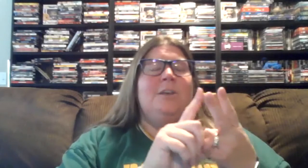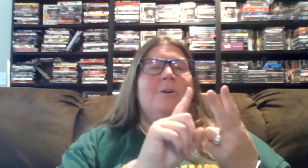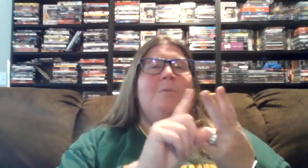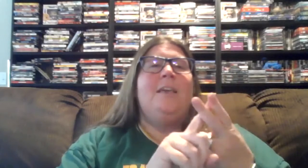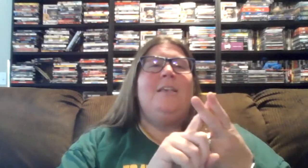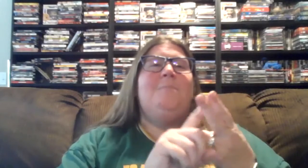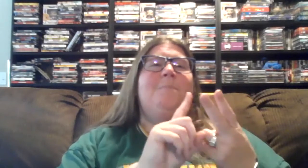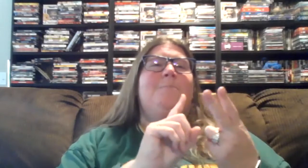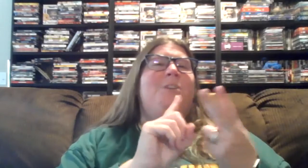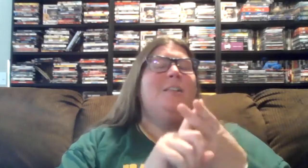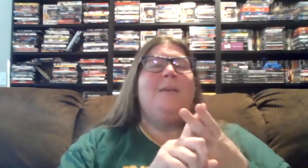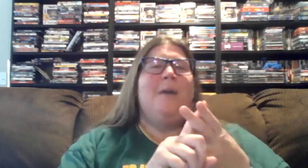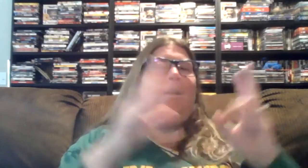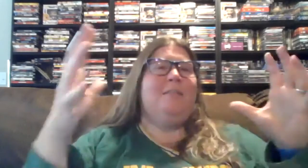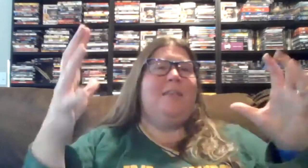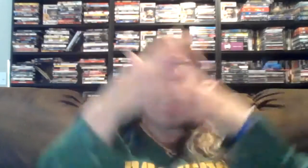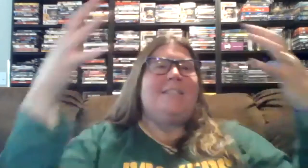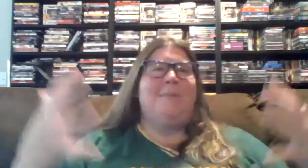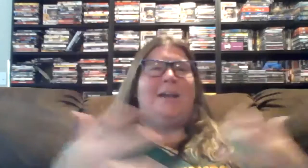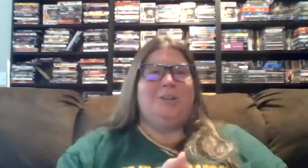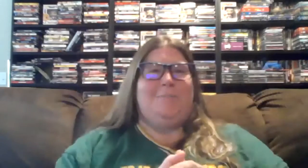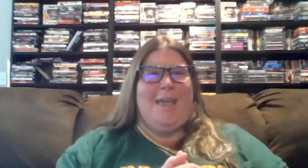so please just beware that I need some extra space.